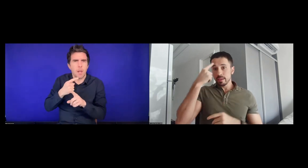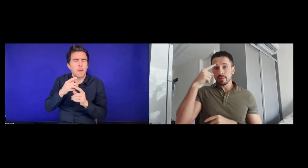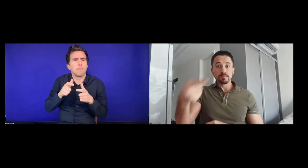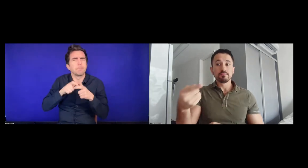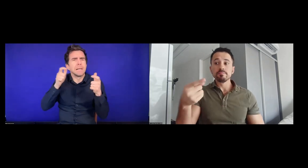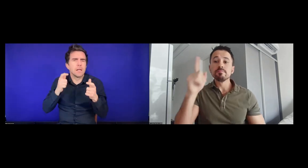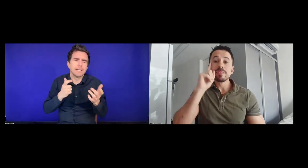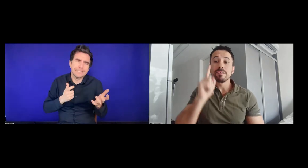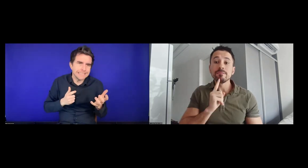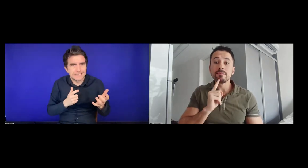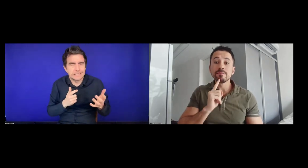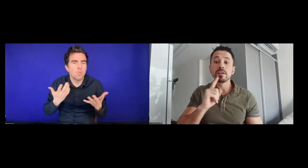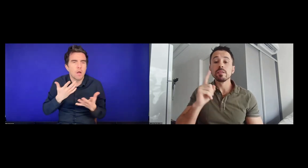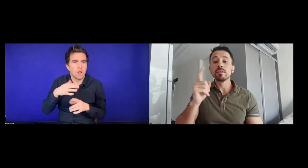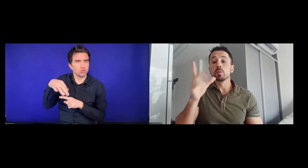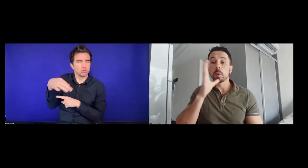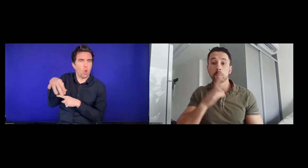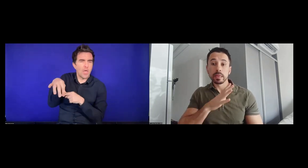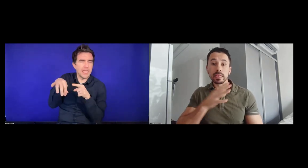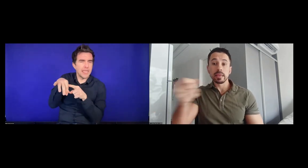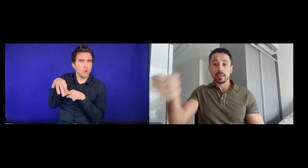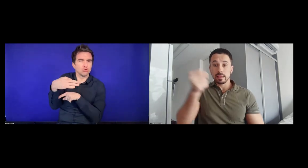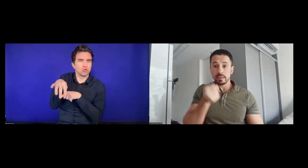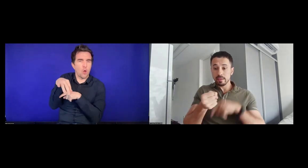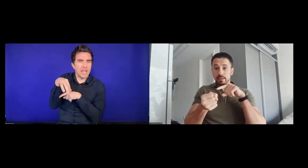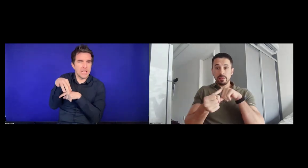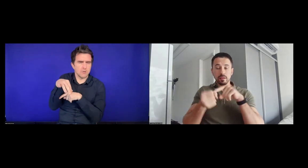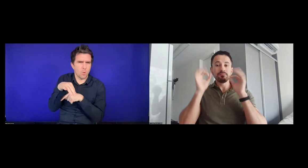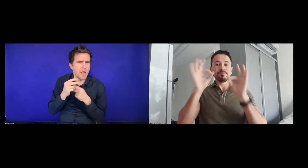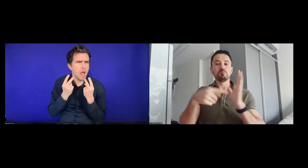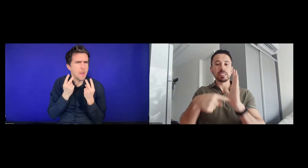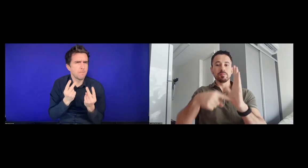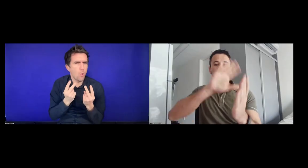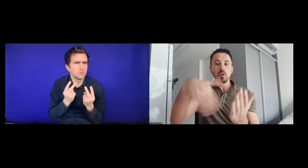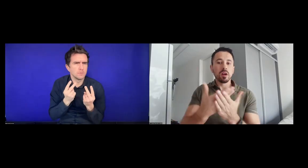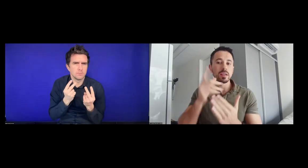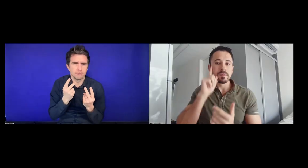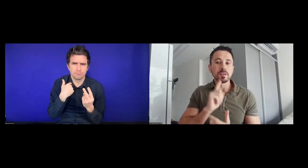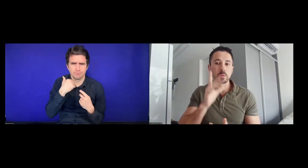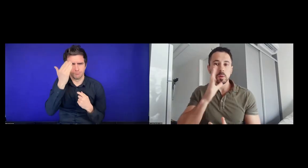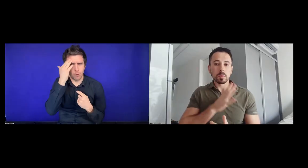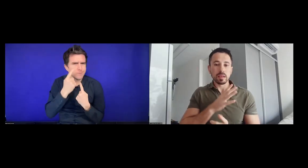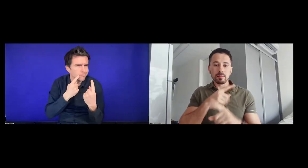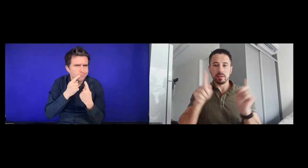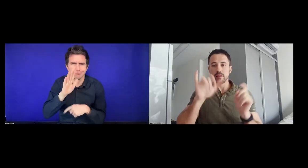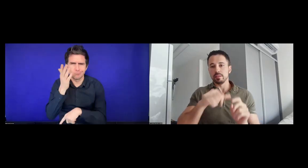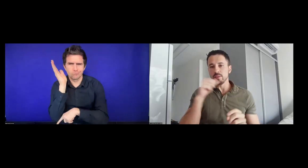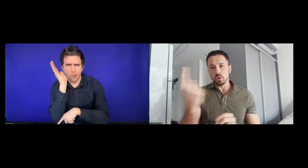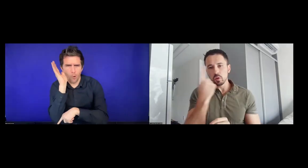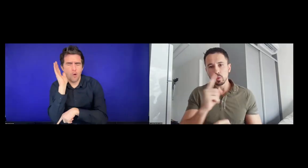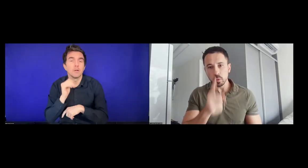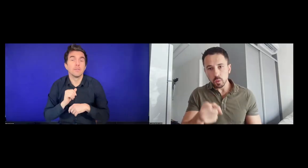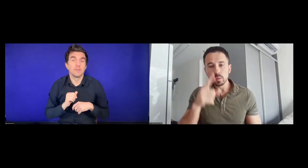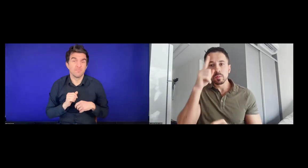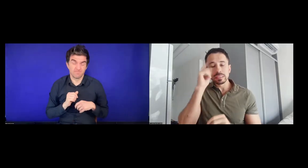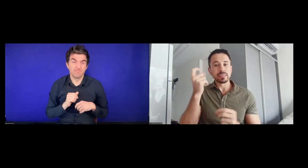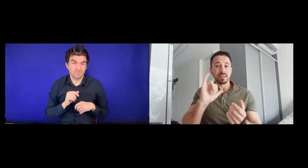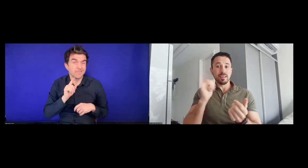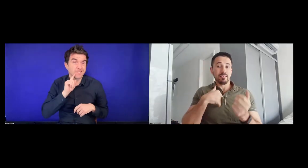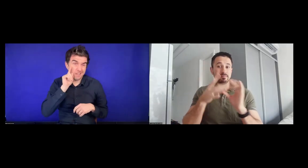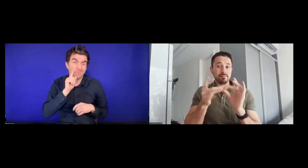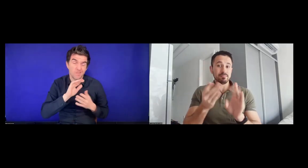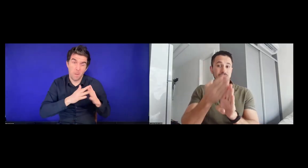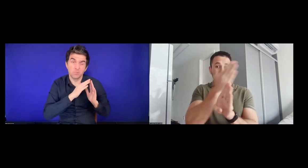community. Oftentimes we think, oh, deaf women, they're a perfect, they're going to represent everything and